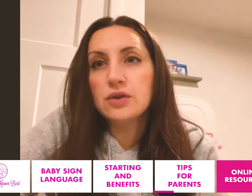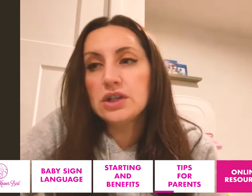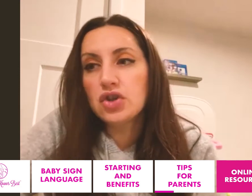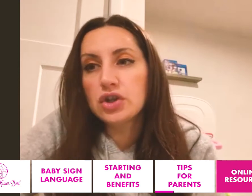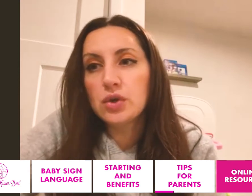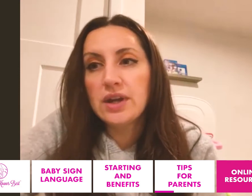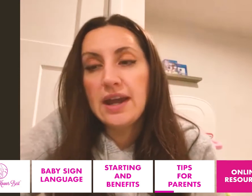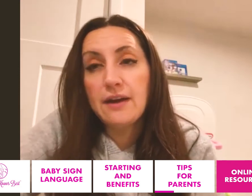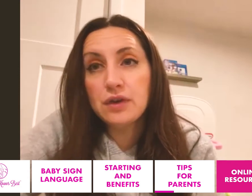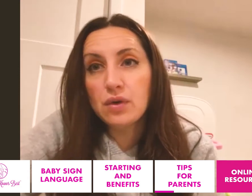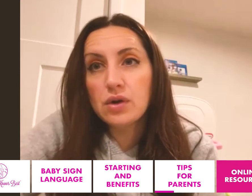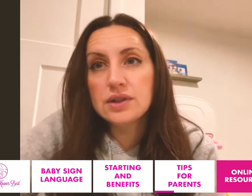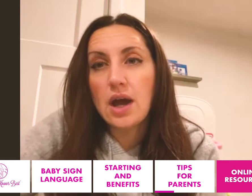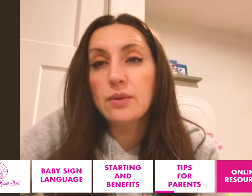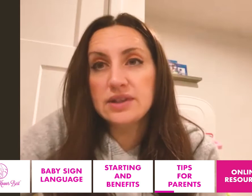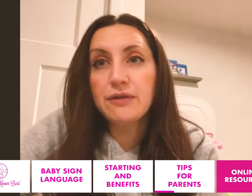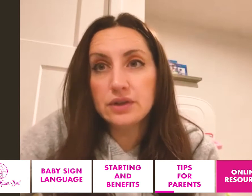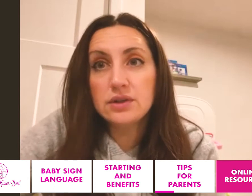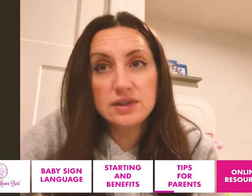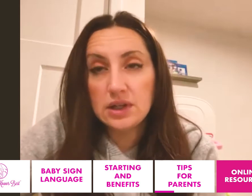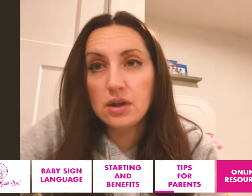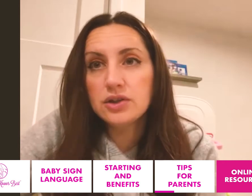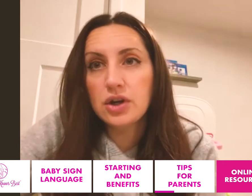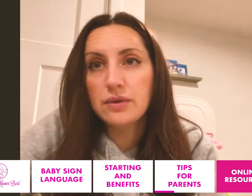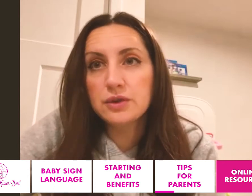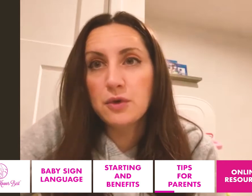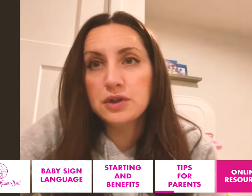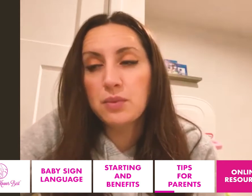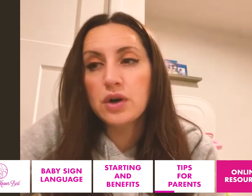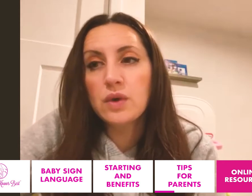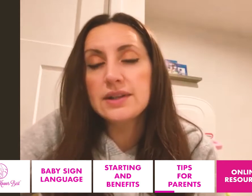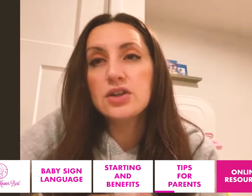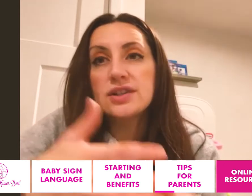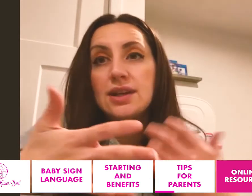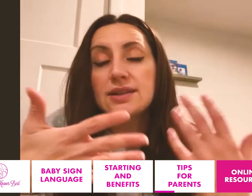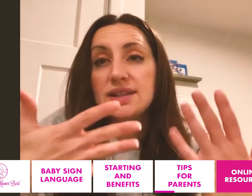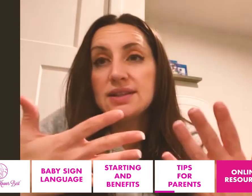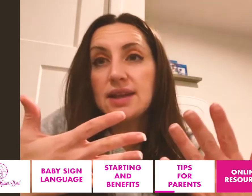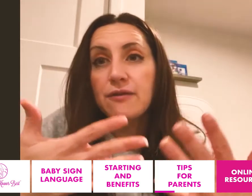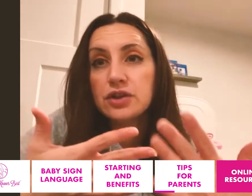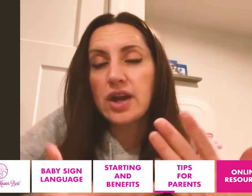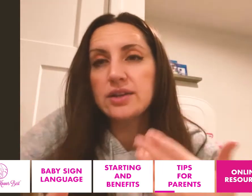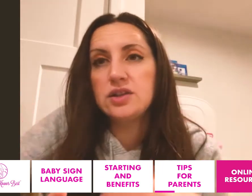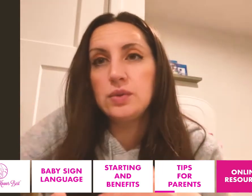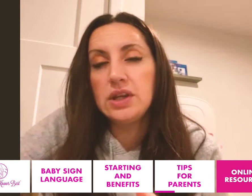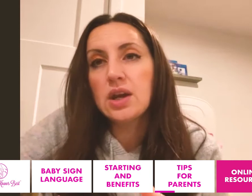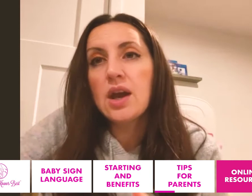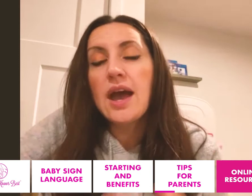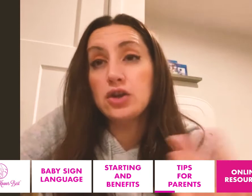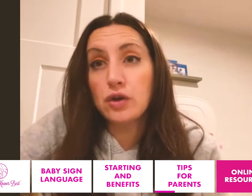teaching a 2.5-year-old, I would definitely still start with those most important ones. And just since every child is unique and you're the